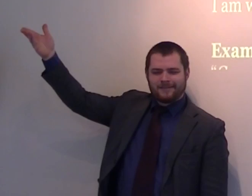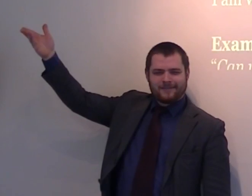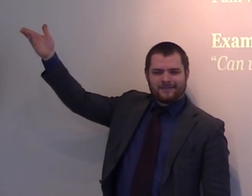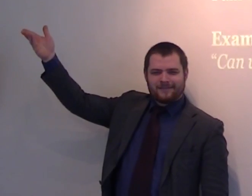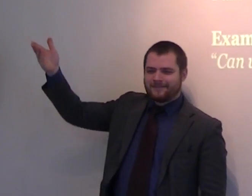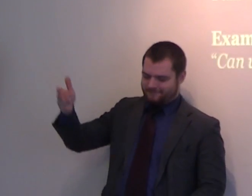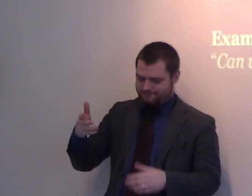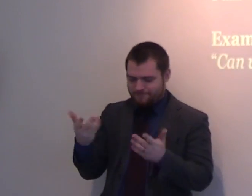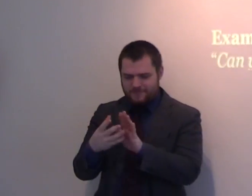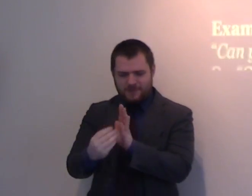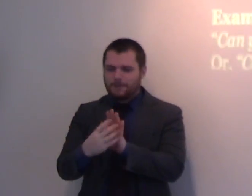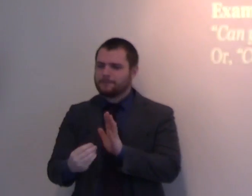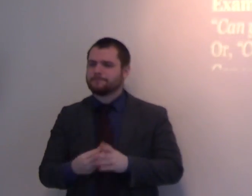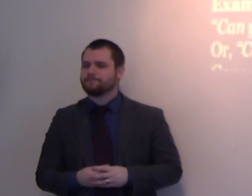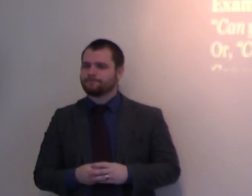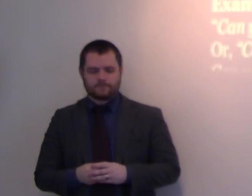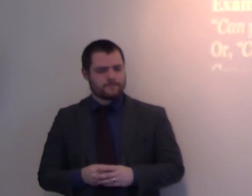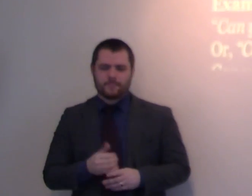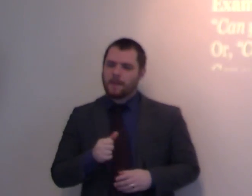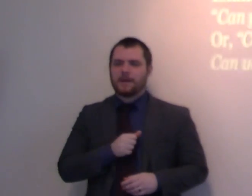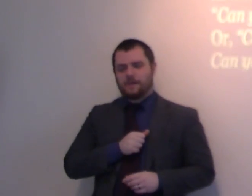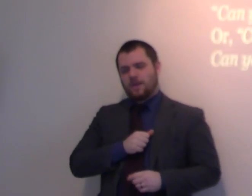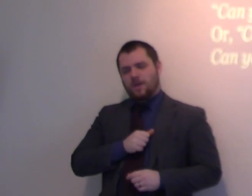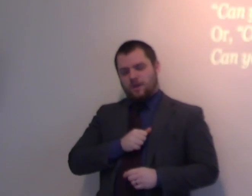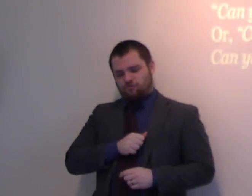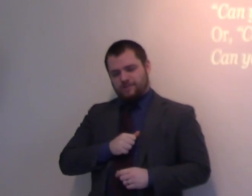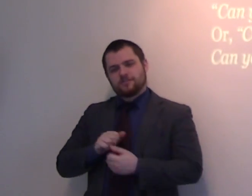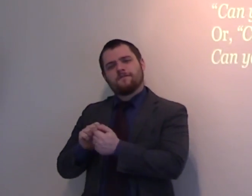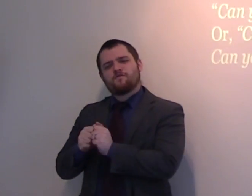Example, my Christian friend says,